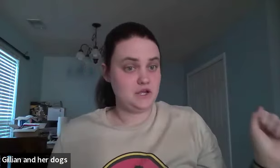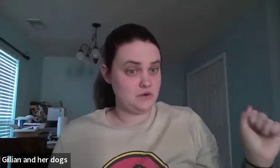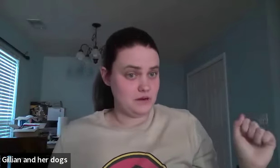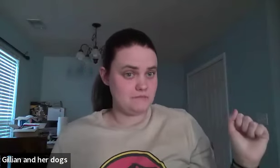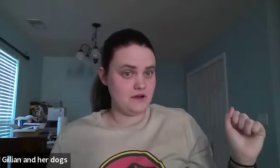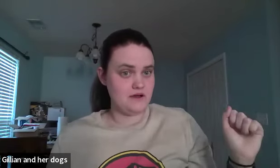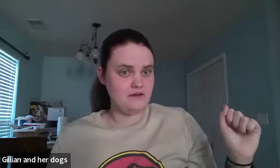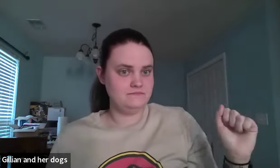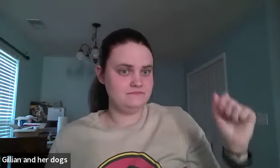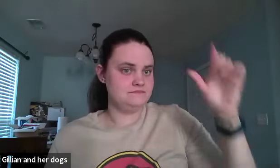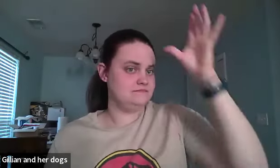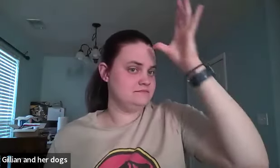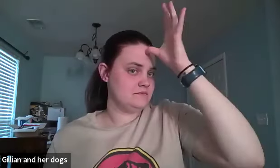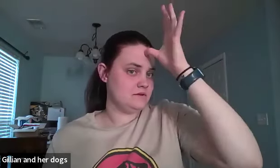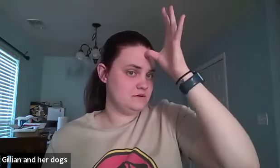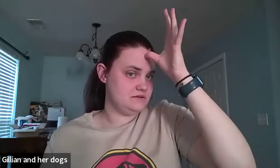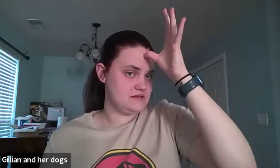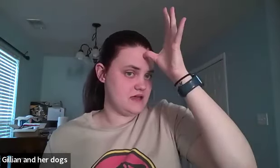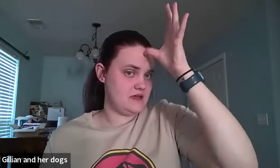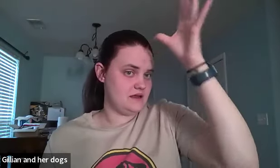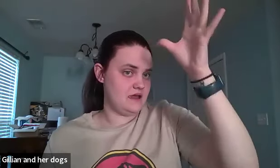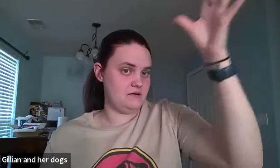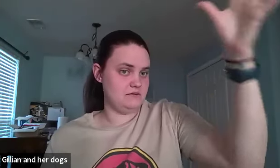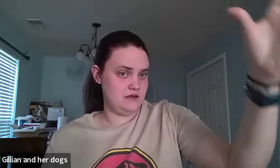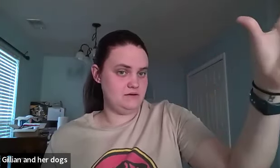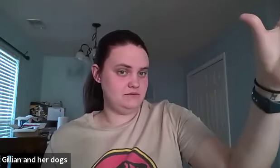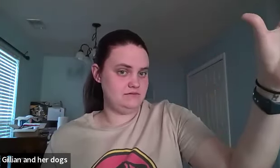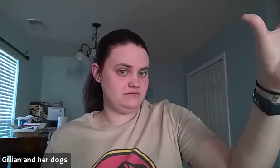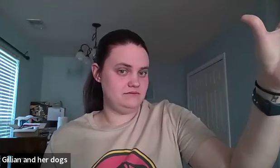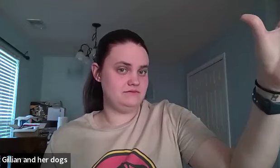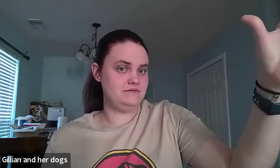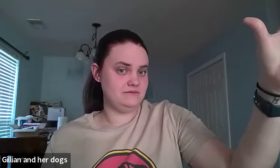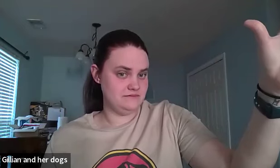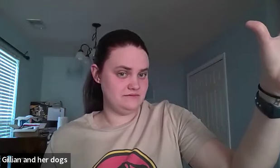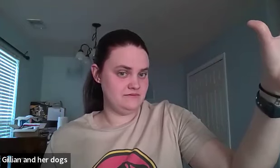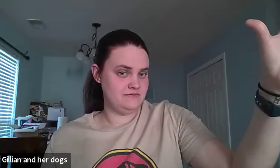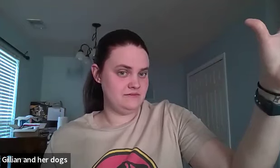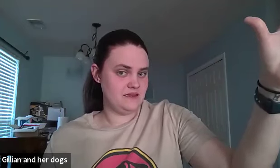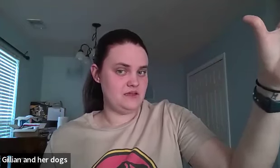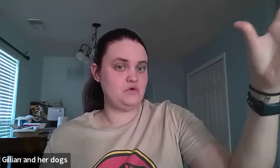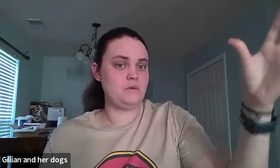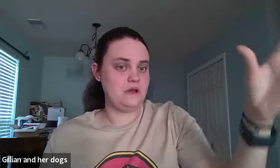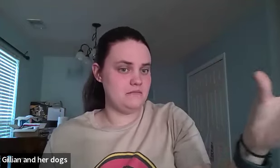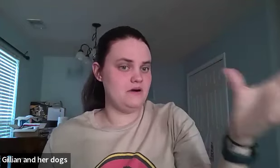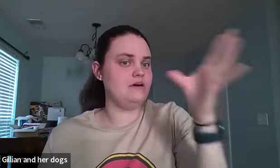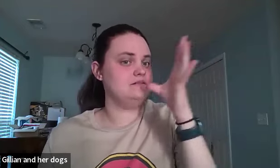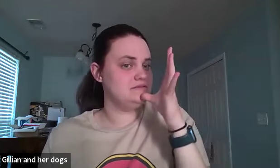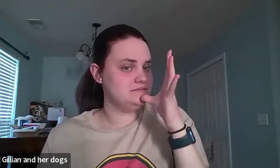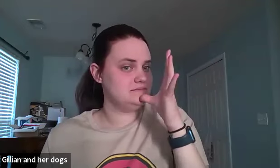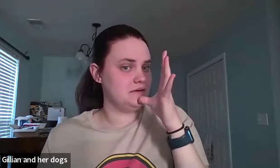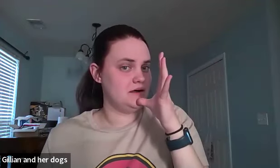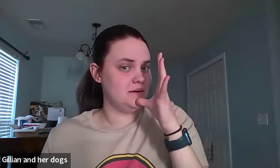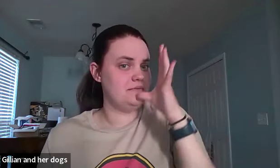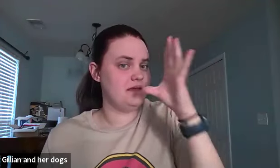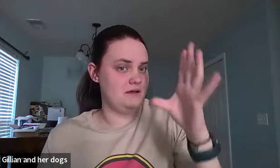Then grandpa, dad, out, out. And grandma, mom,